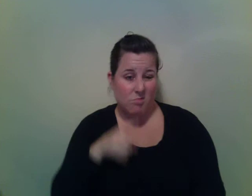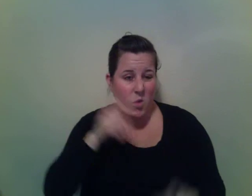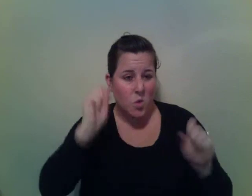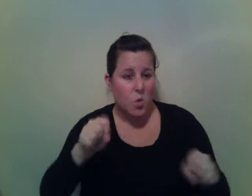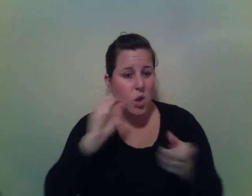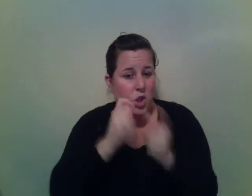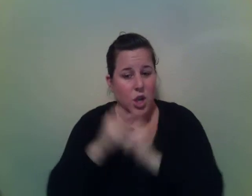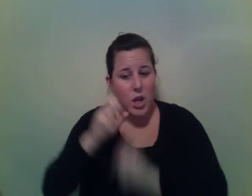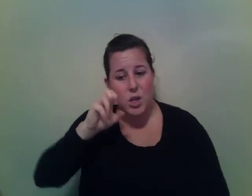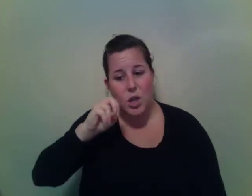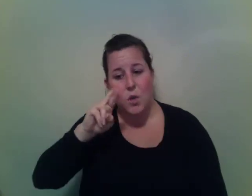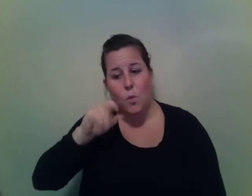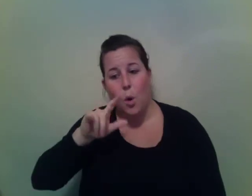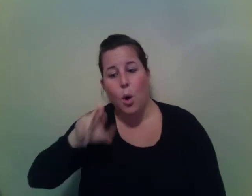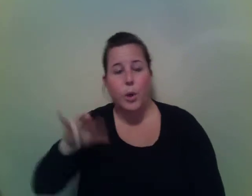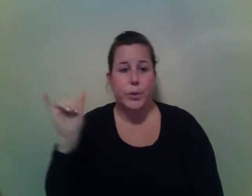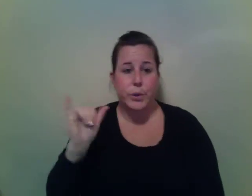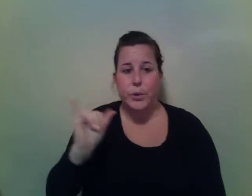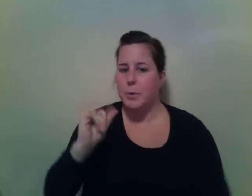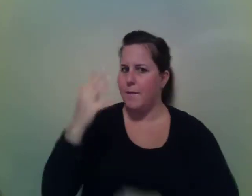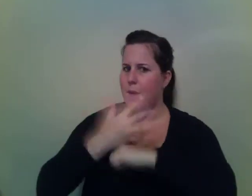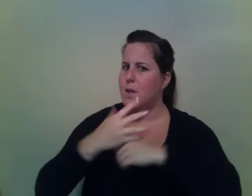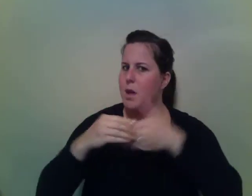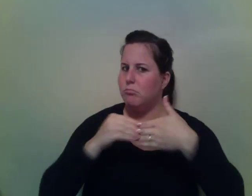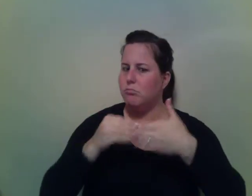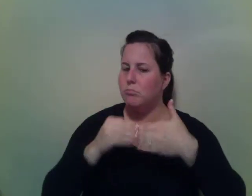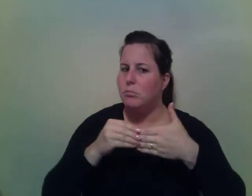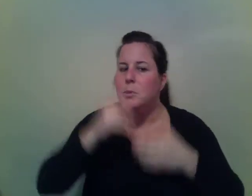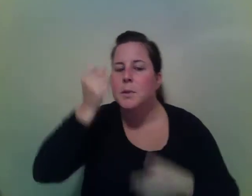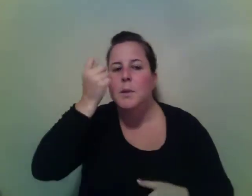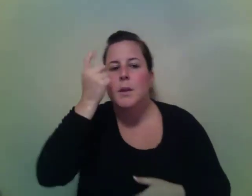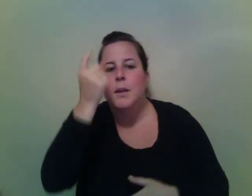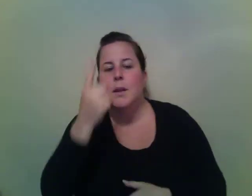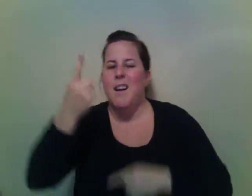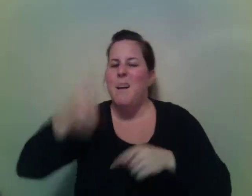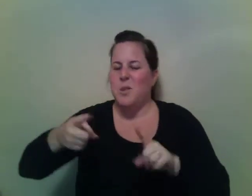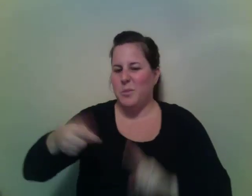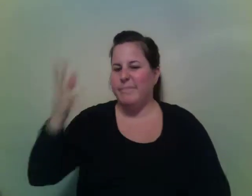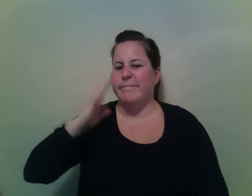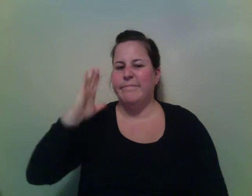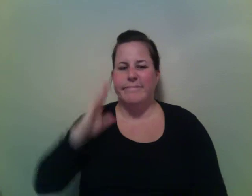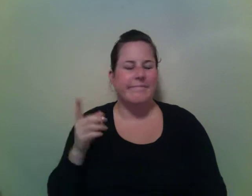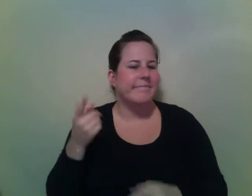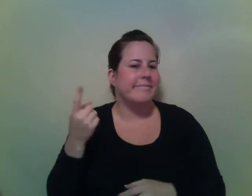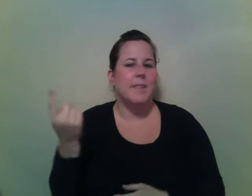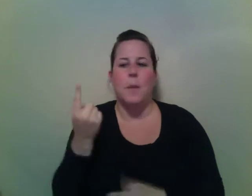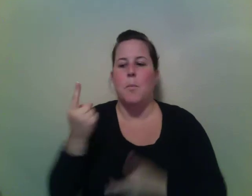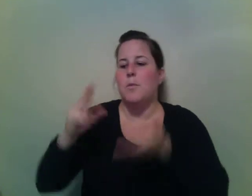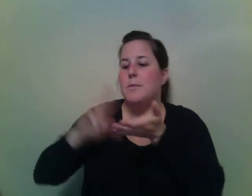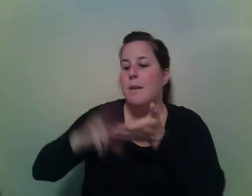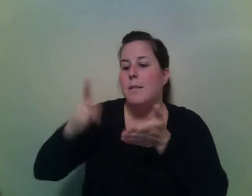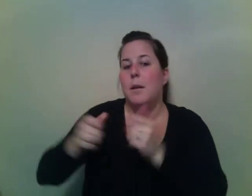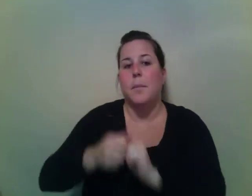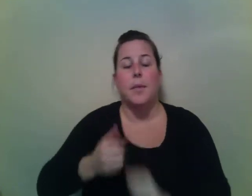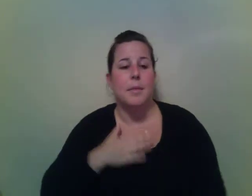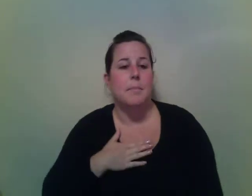enroller, too. I've had that happen once before, where somebody just signed up with my number,